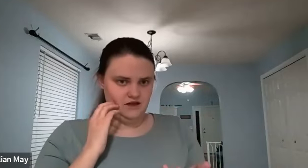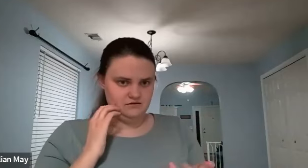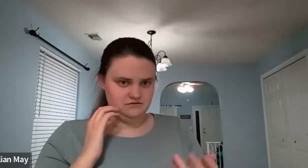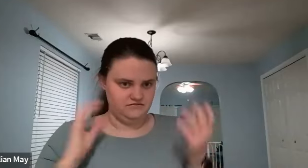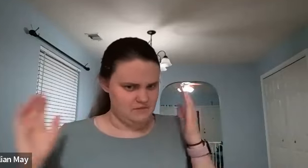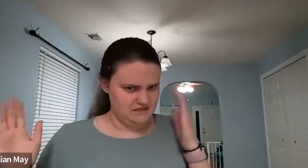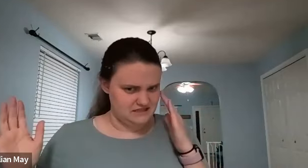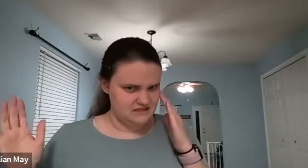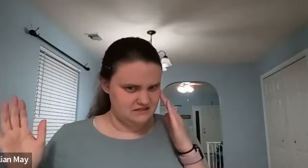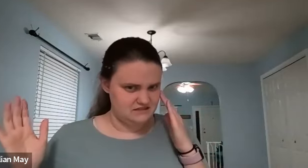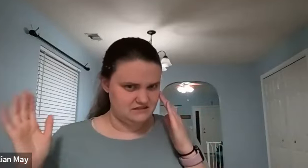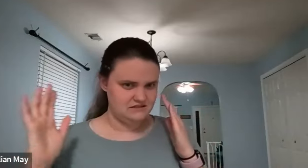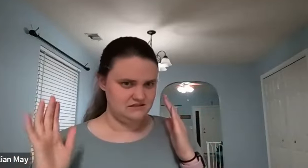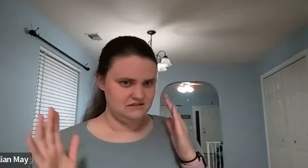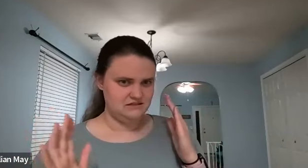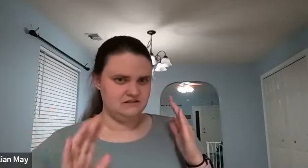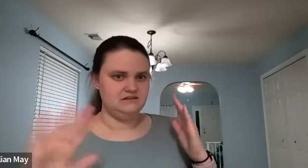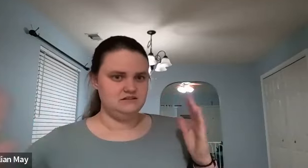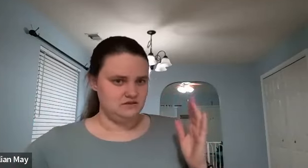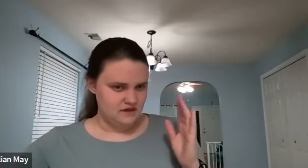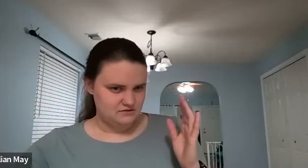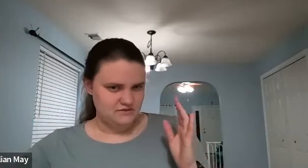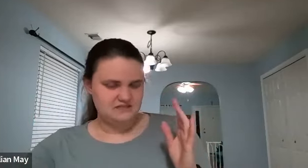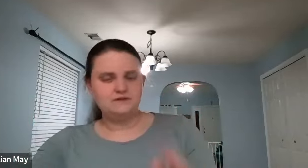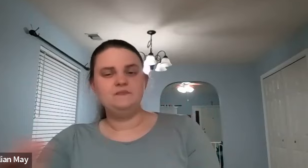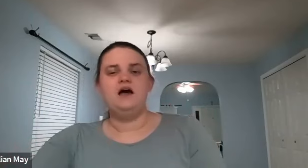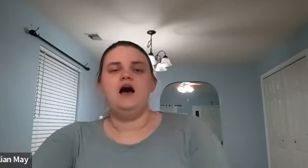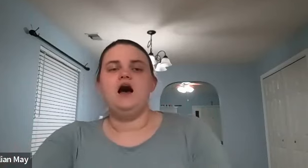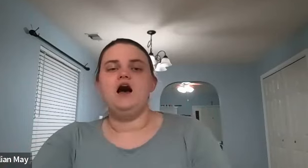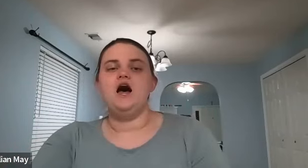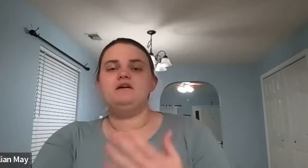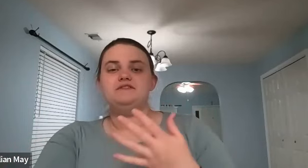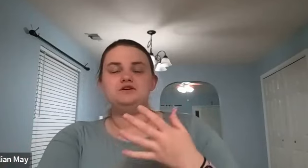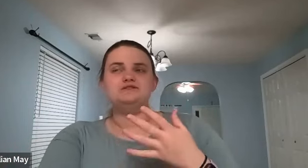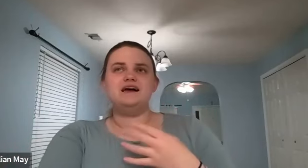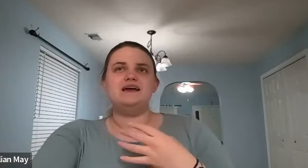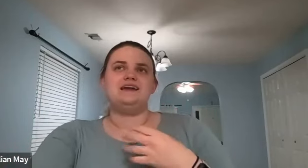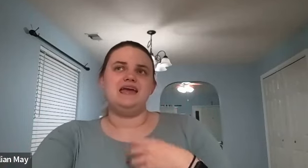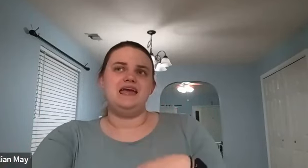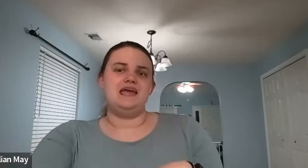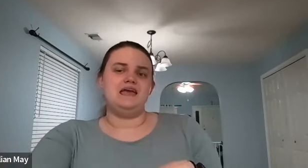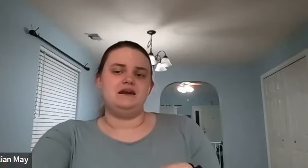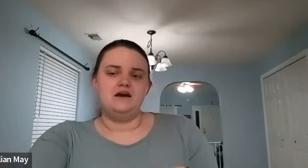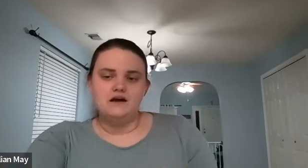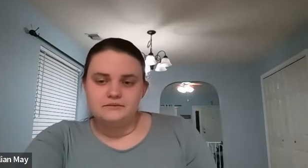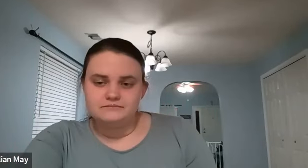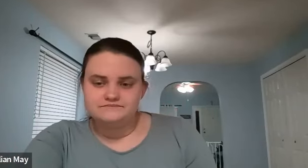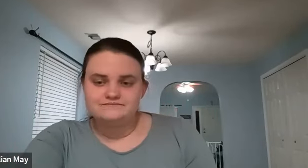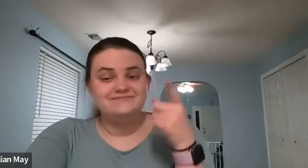that, if that makes sense. So if that's where it makes you, if there's like an,